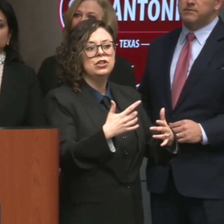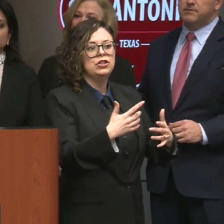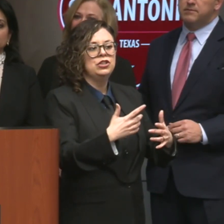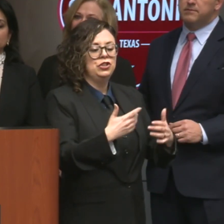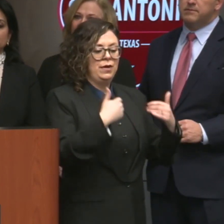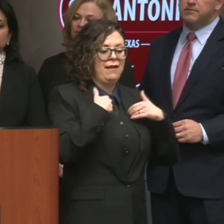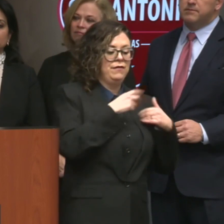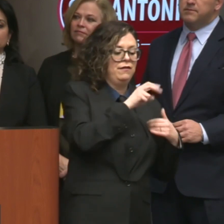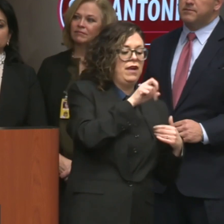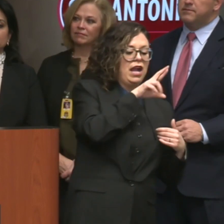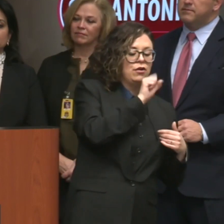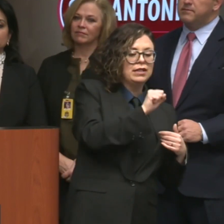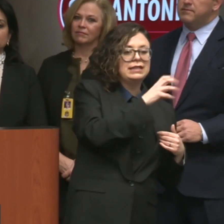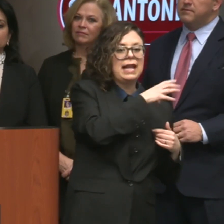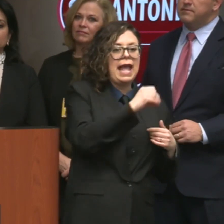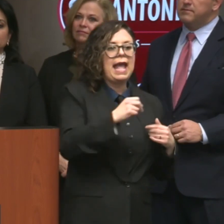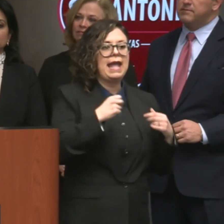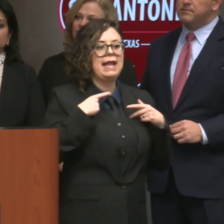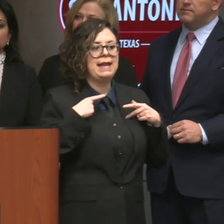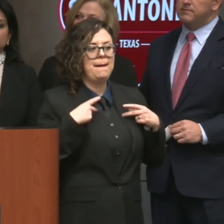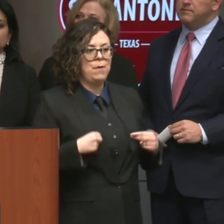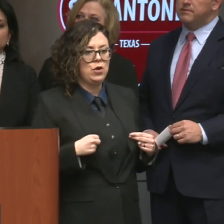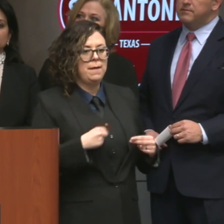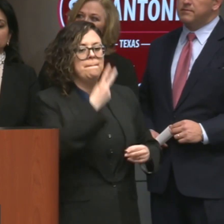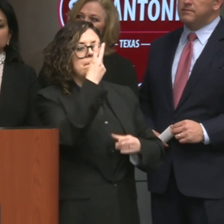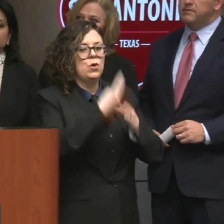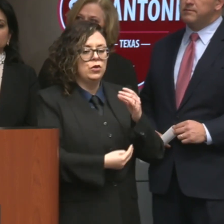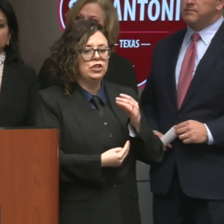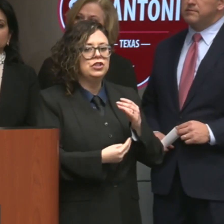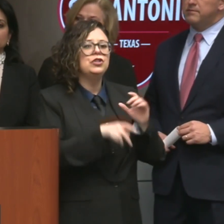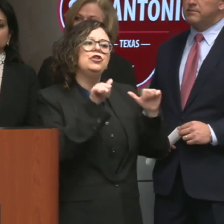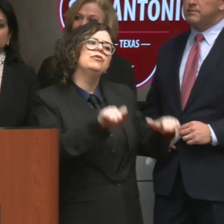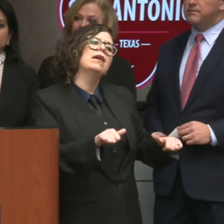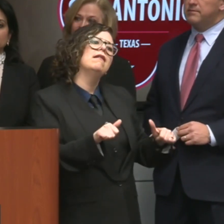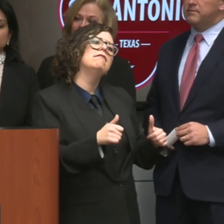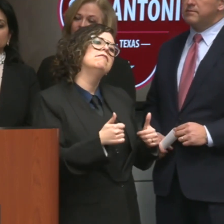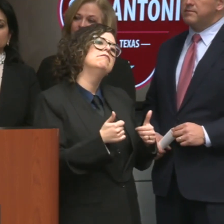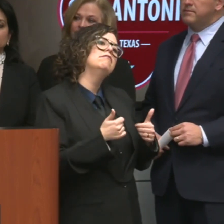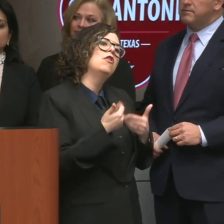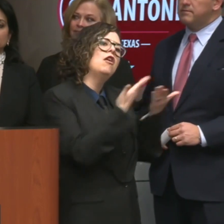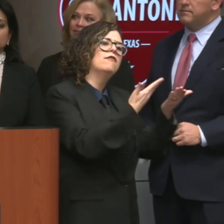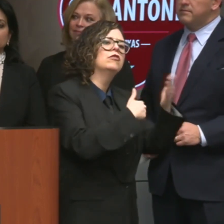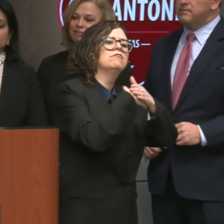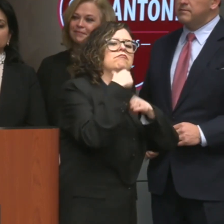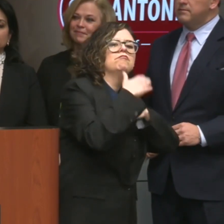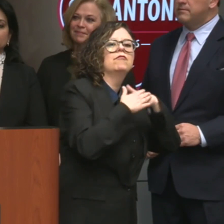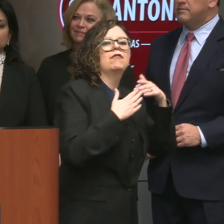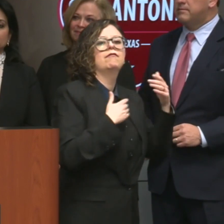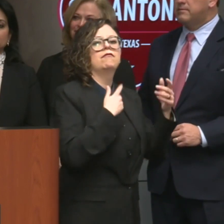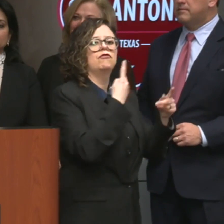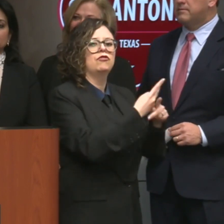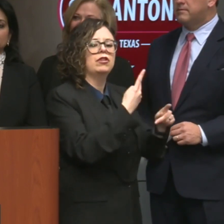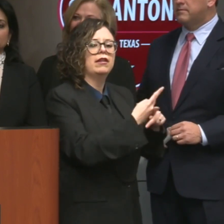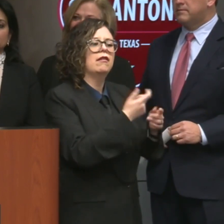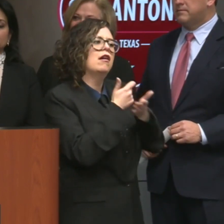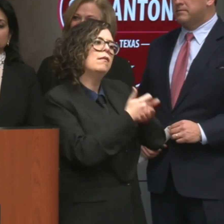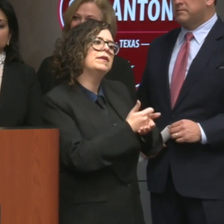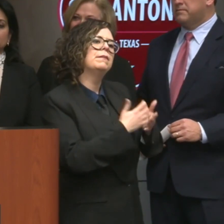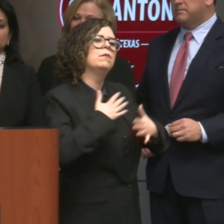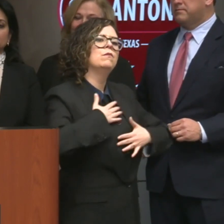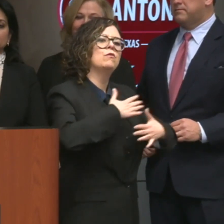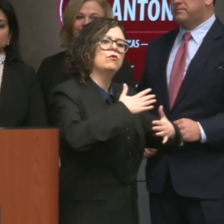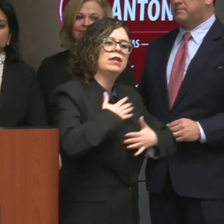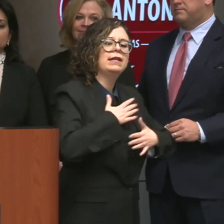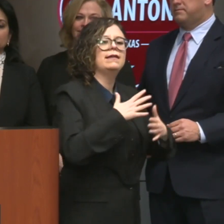definitely offer supportive care for patients who have an illness like this to help them be able to breathe comfortably, to make sure they